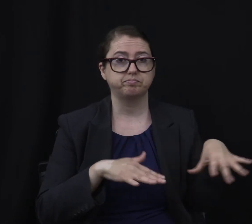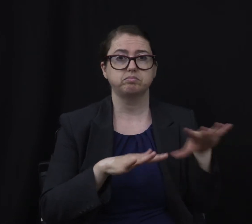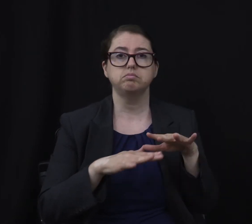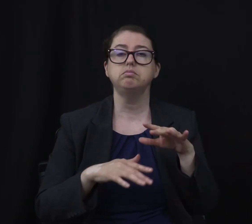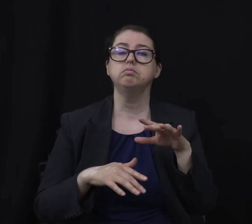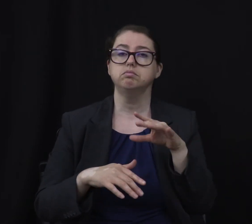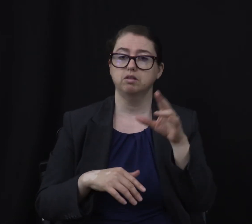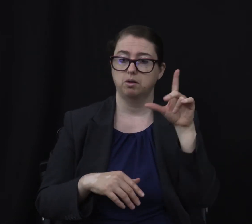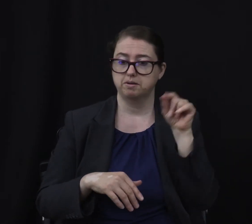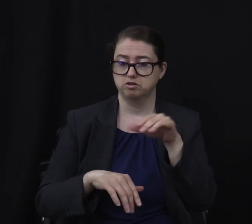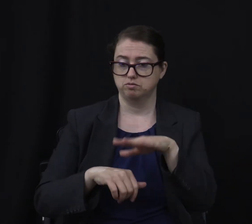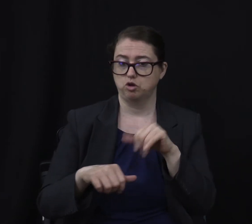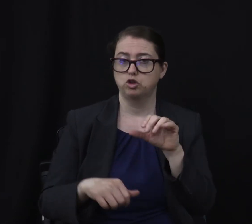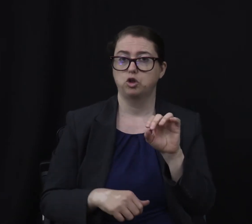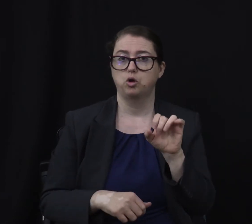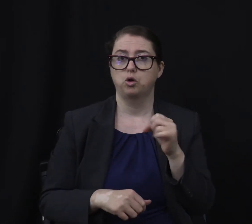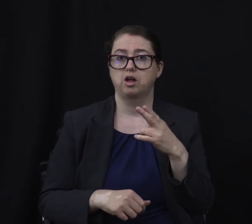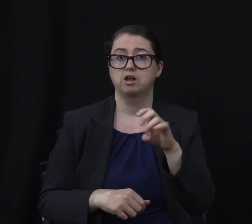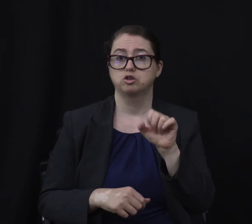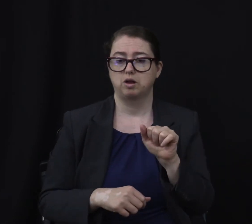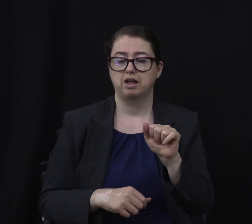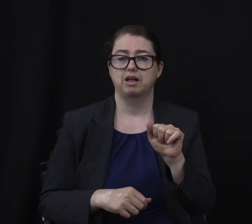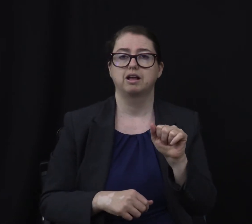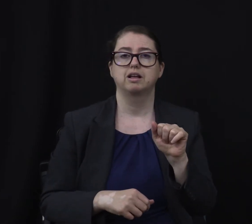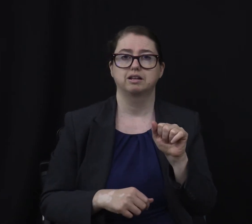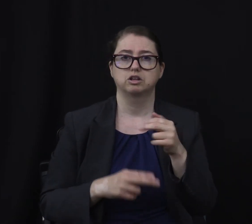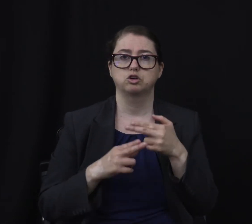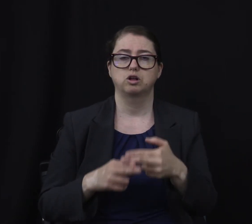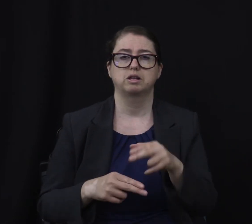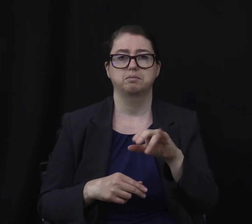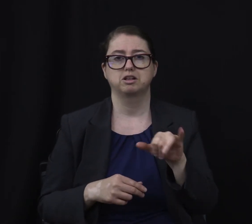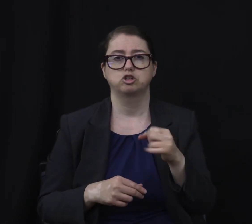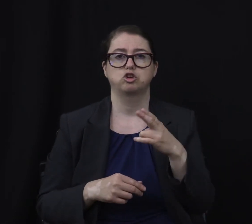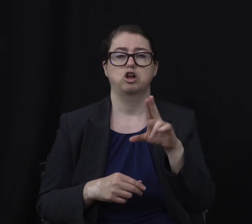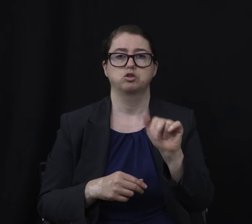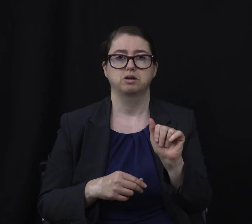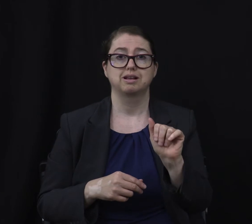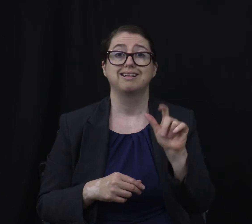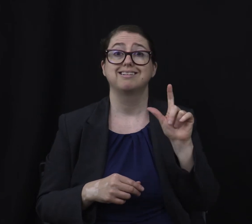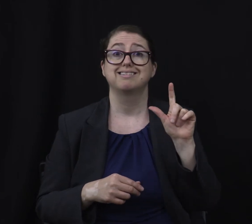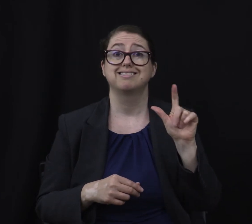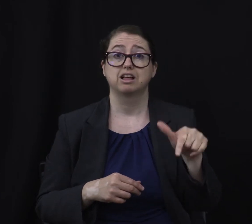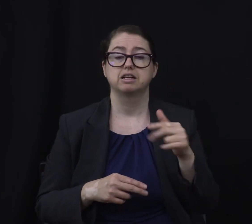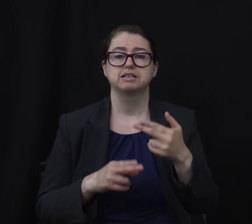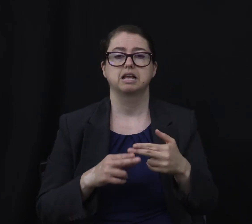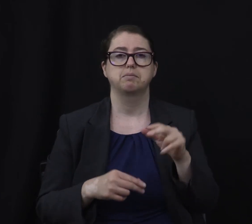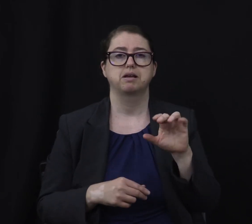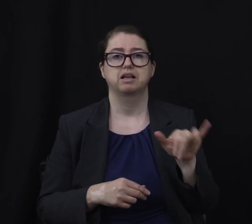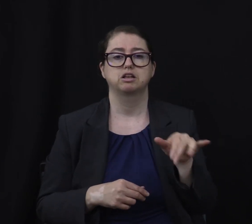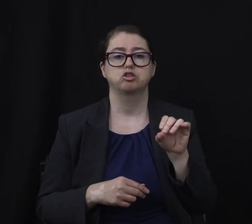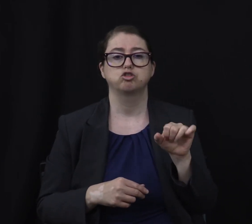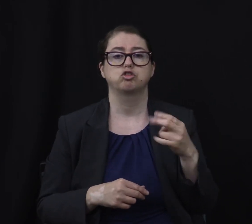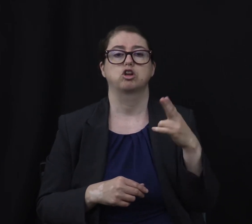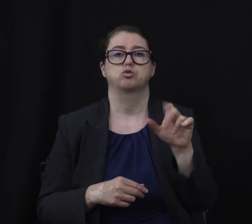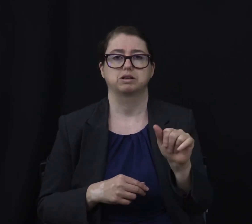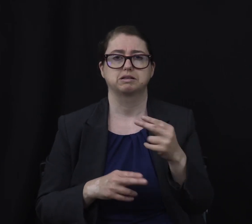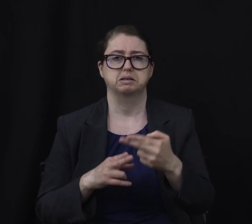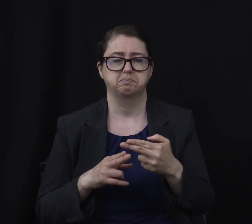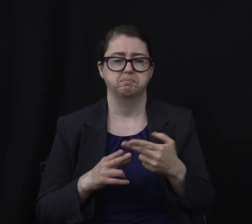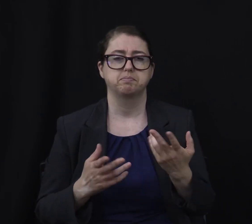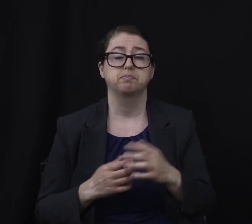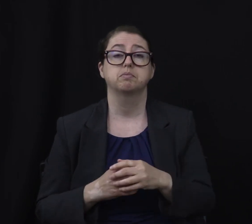Nun, Jehoshua. What we would then be told later is Joshua. So right before they go out, there's